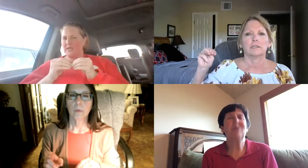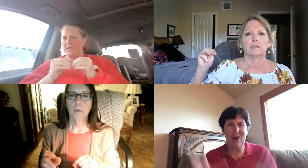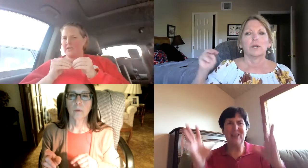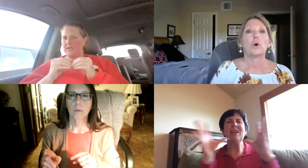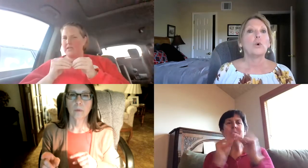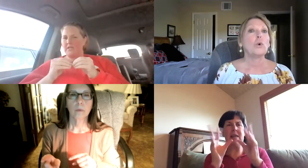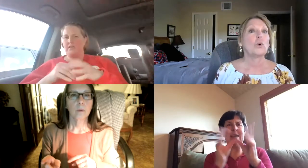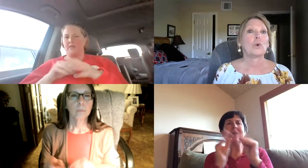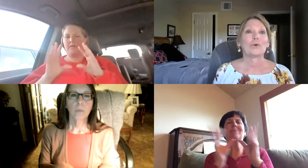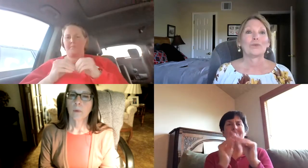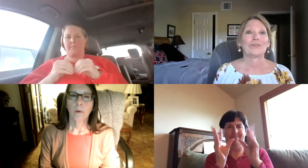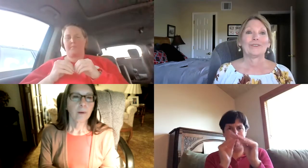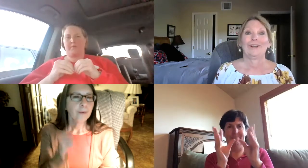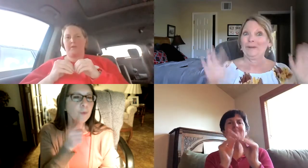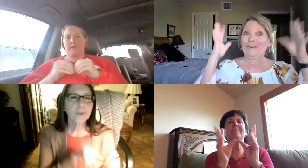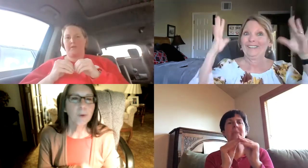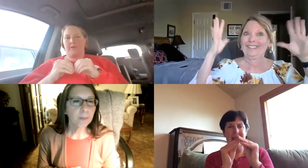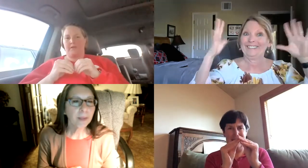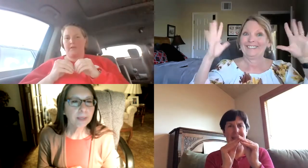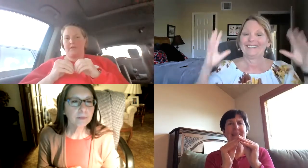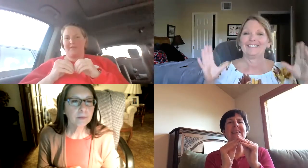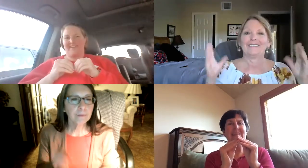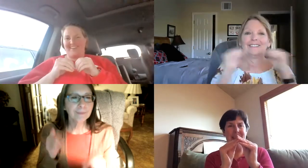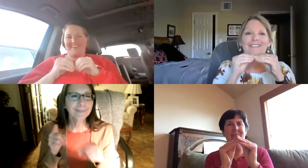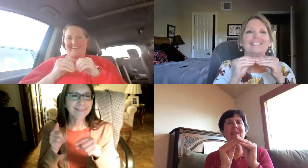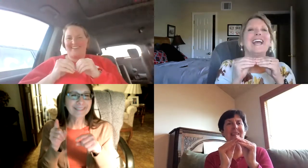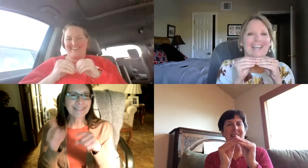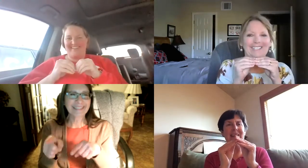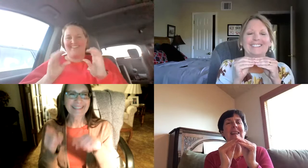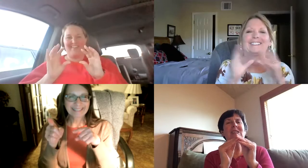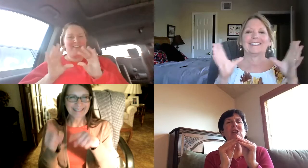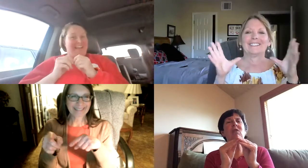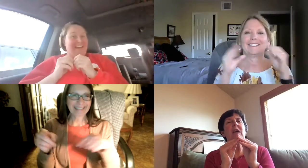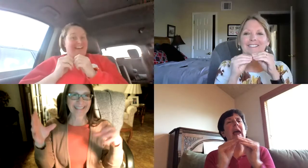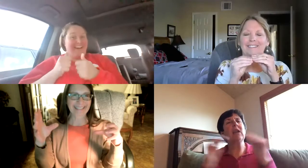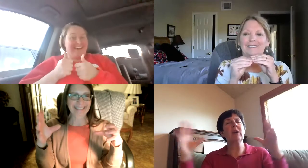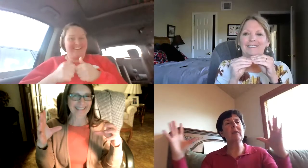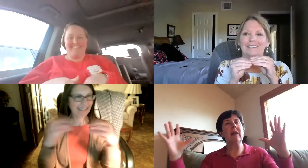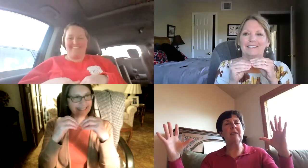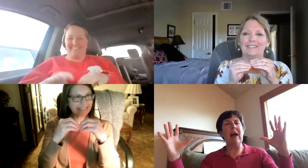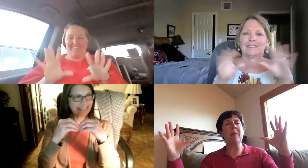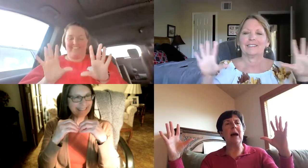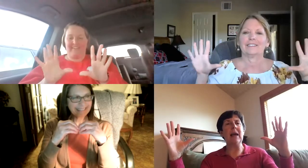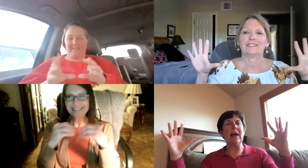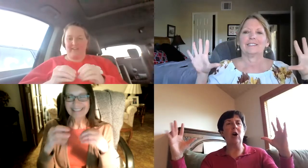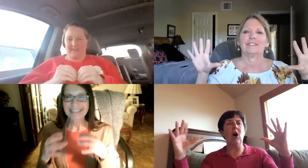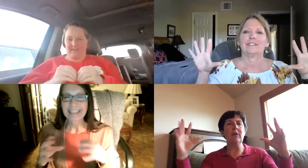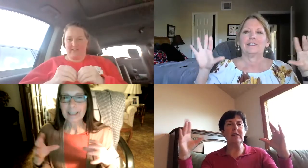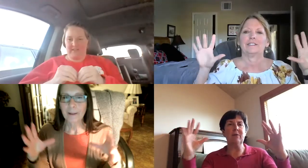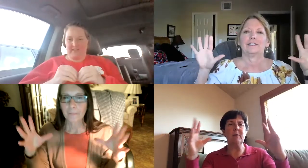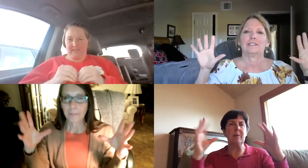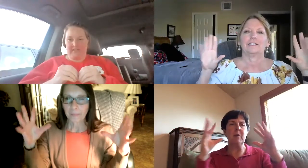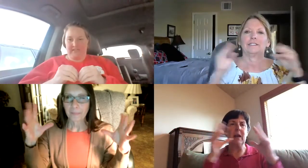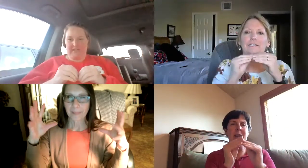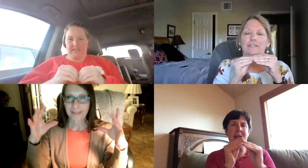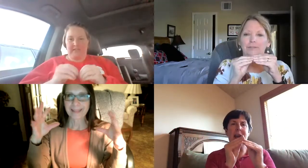Oh, very good. Meeting. You're mm-hmm. smarty pants. Yeah, really good. So, and you can think of that by like all these